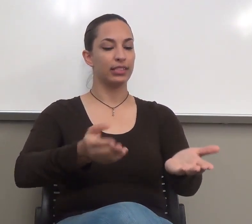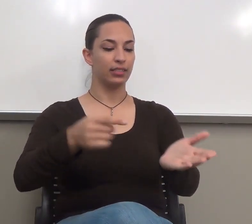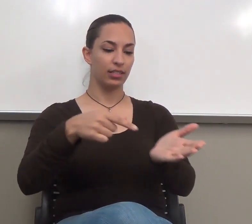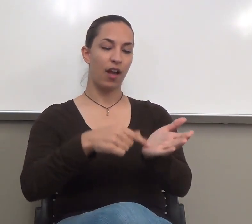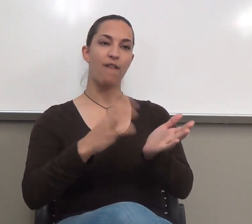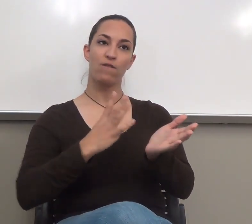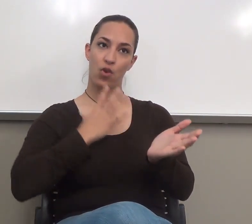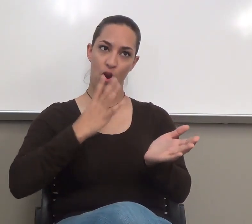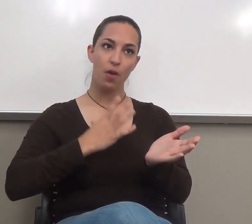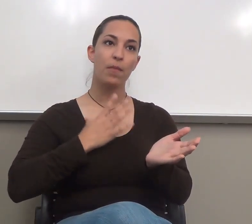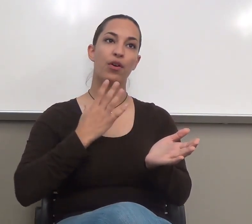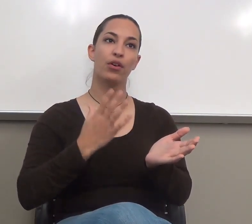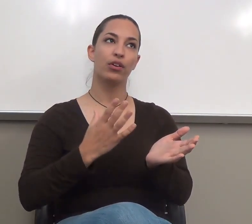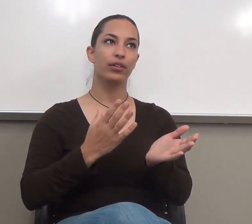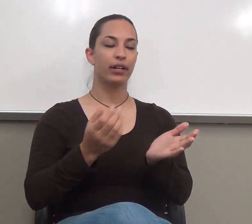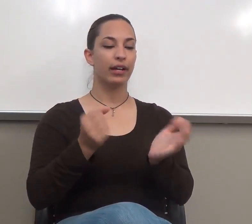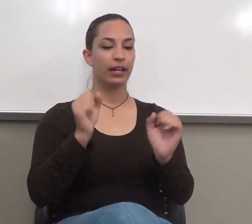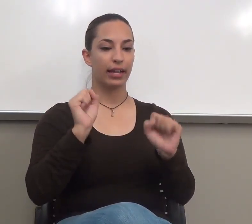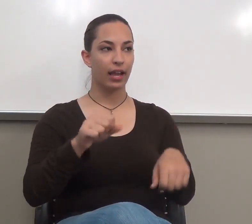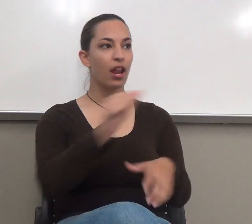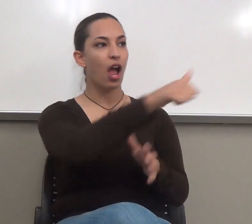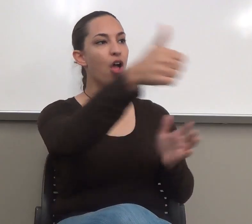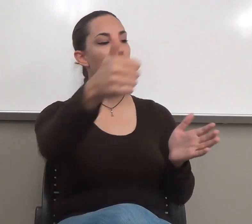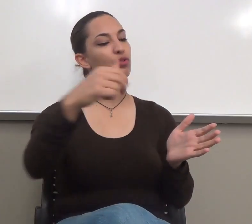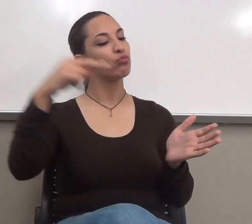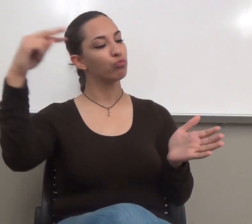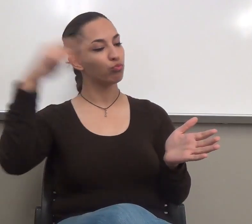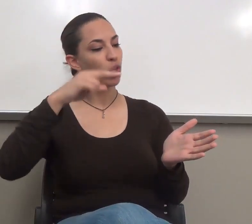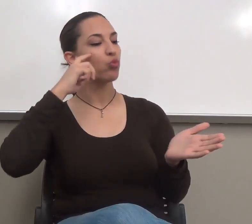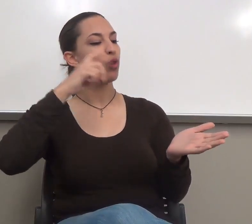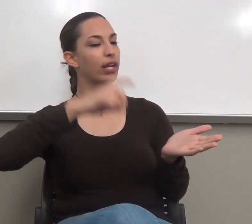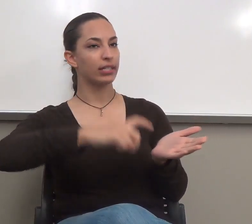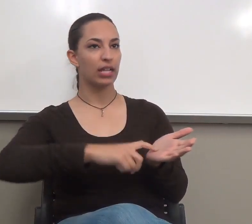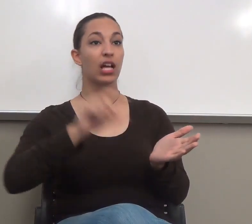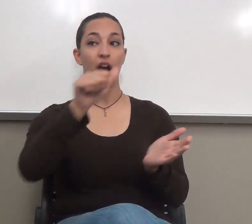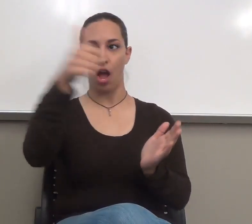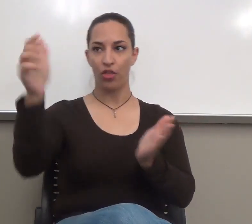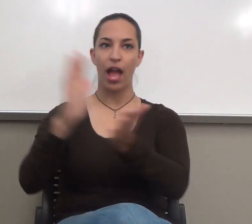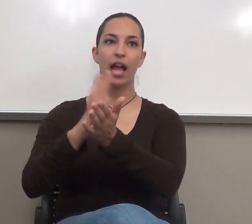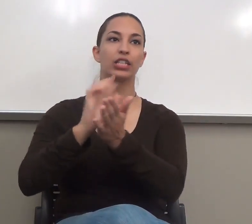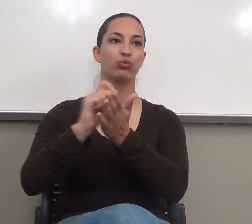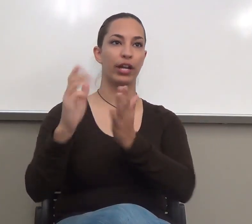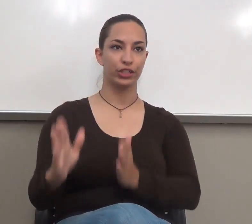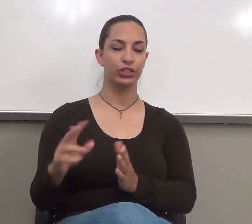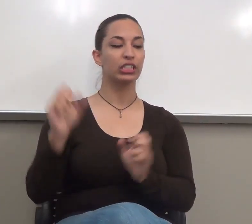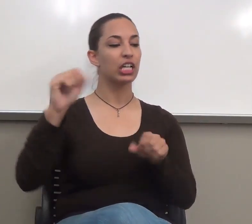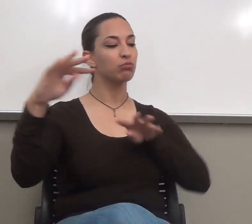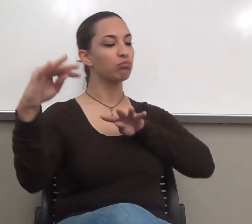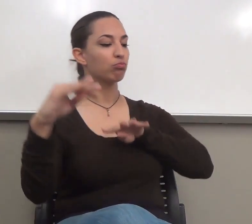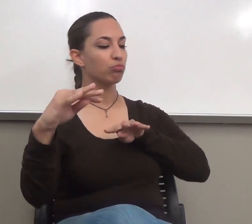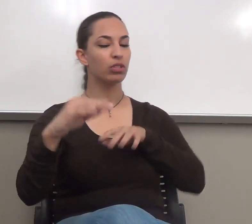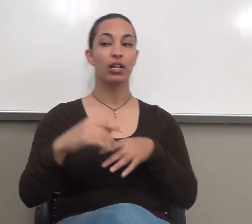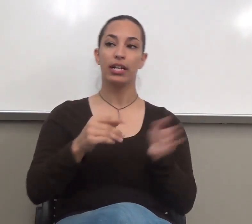Okay? That's what academic writing is being able to put your idea